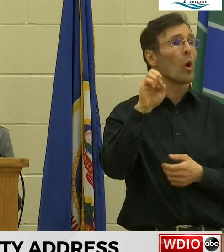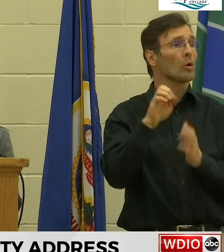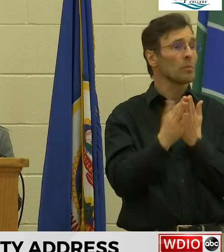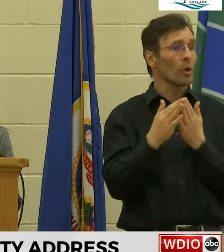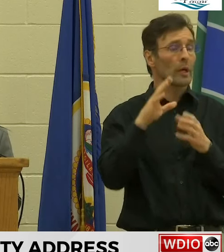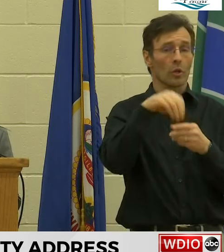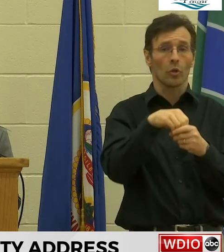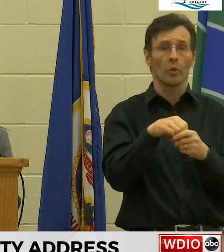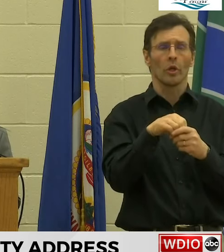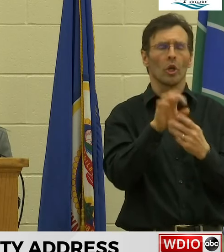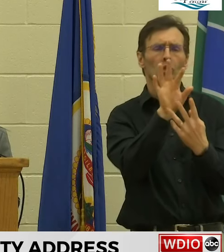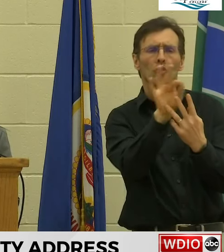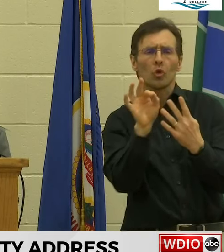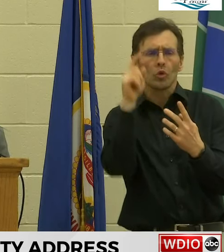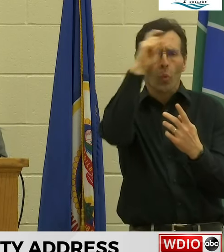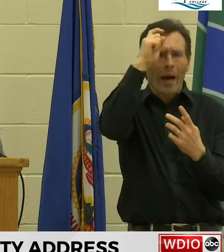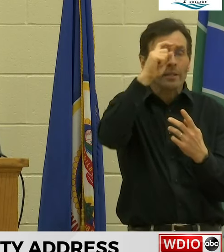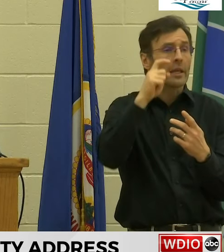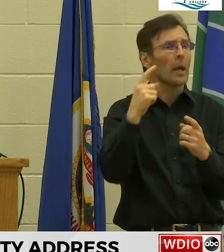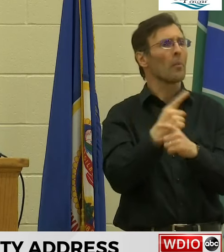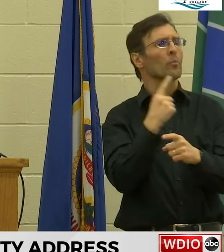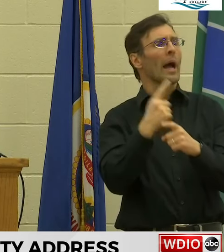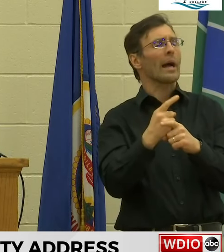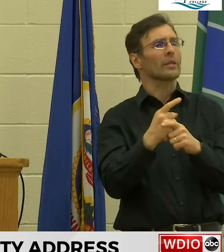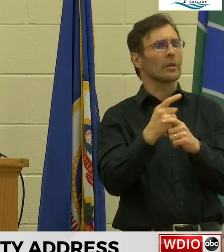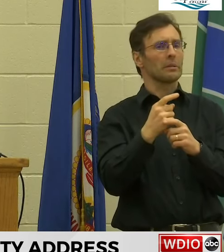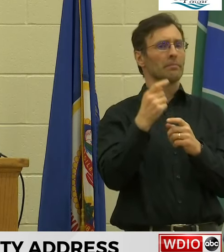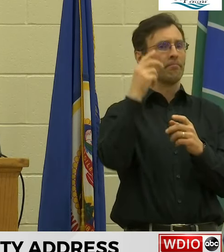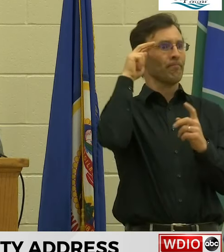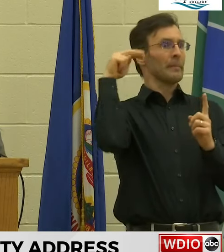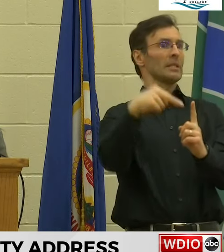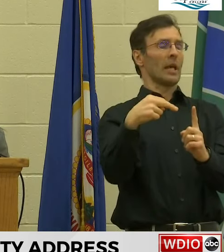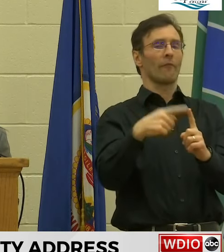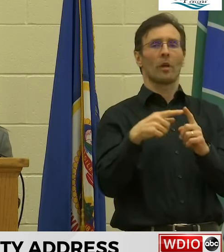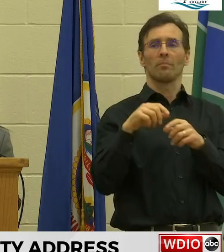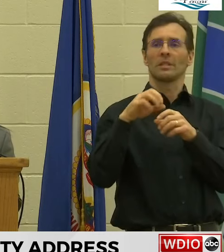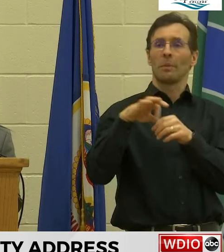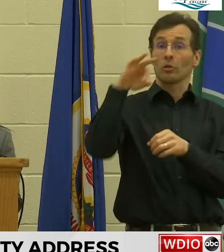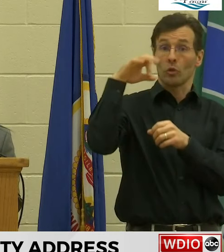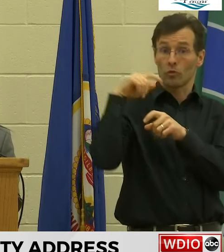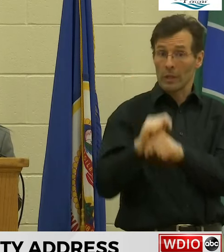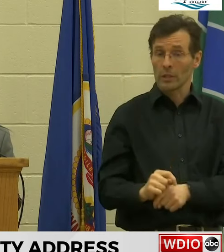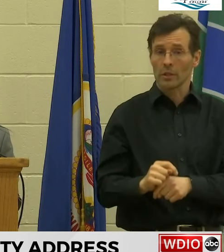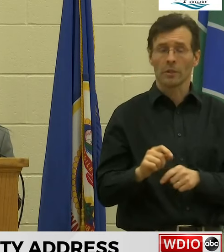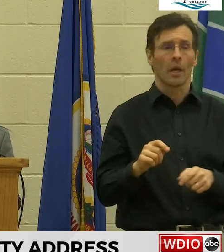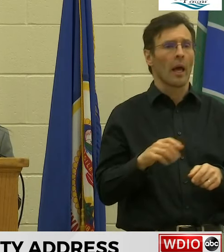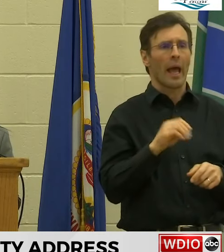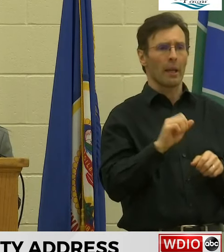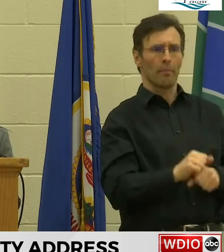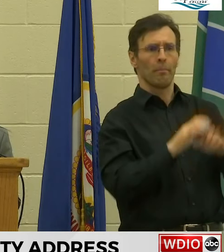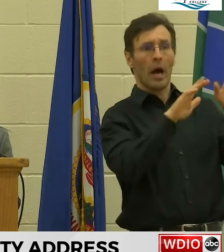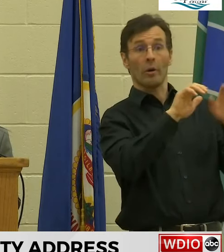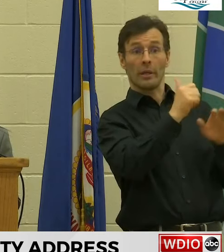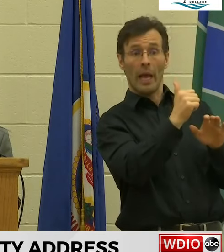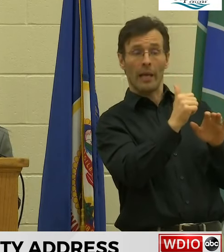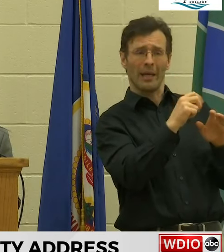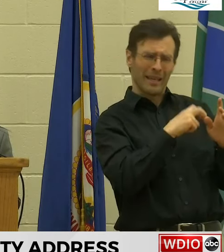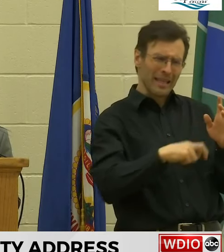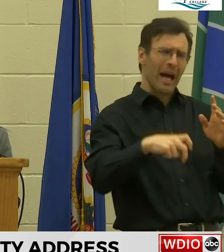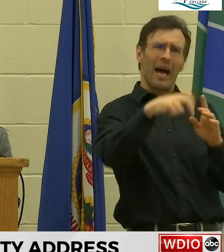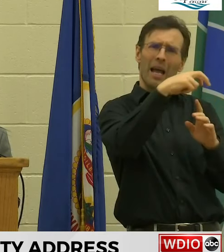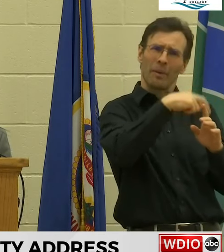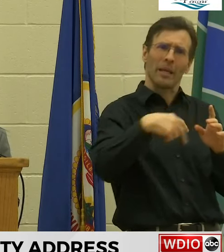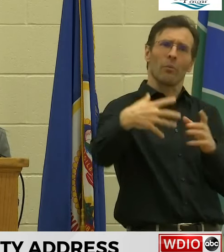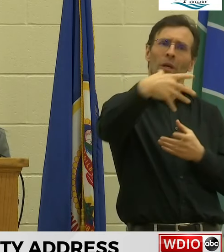include Choose Wisely, Practical Insights from Spiritual Traditions, and Mountain 10, Climbing the